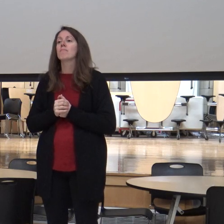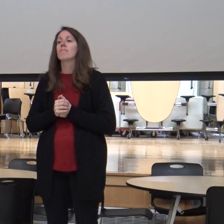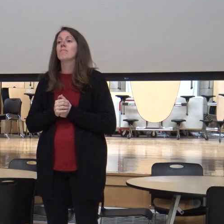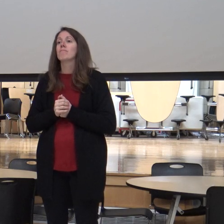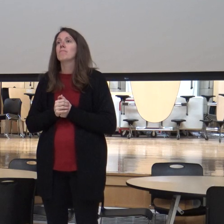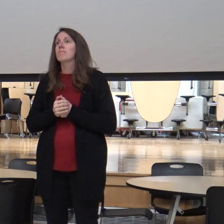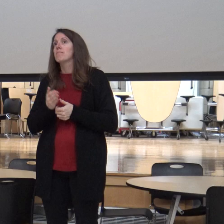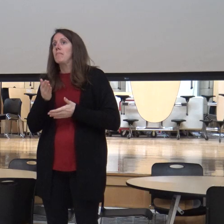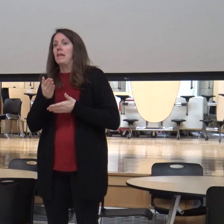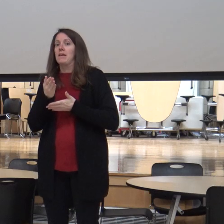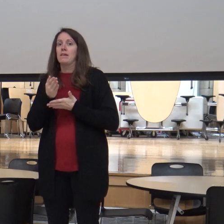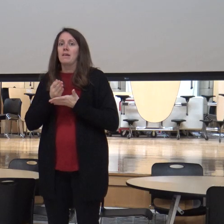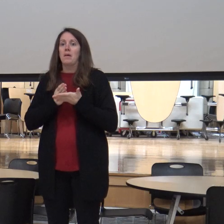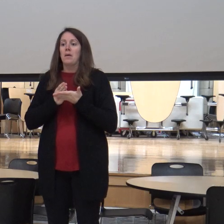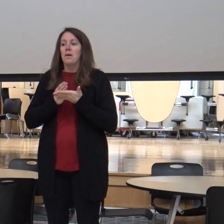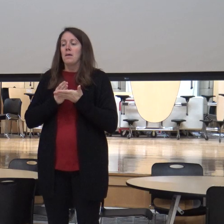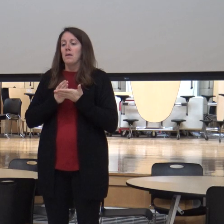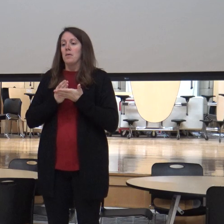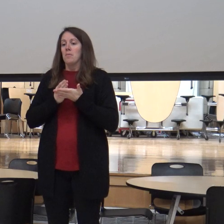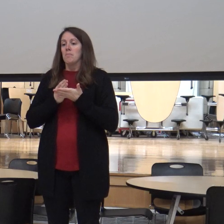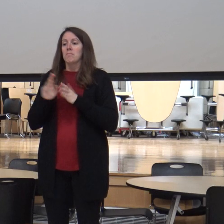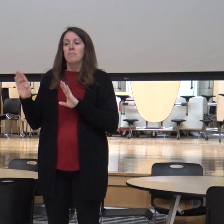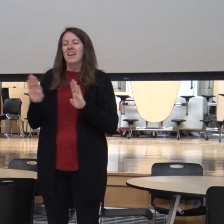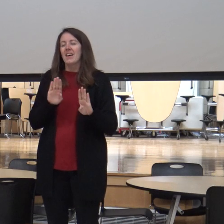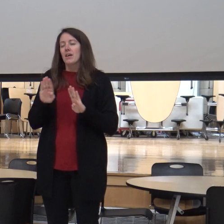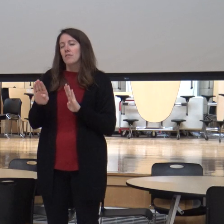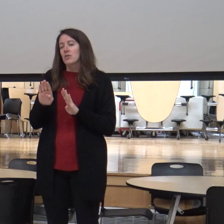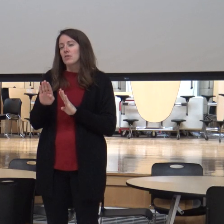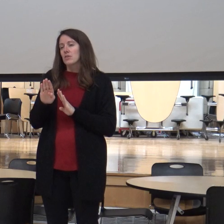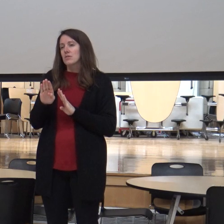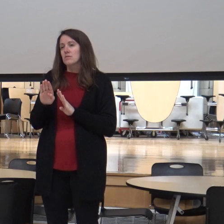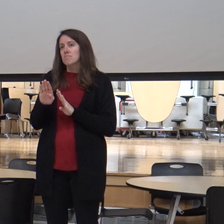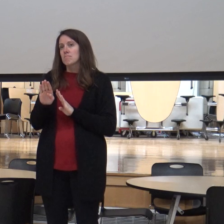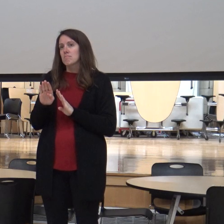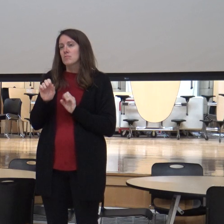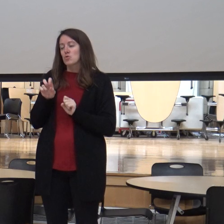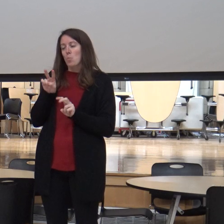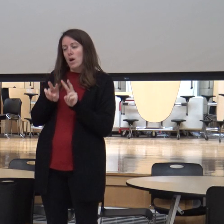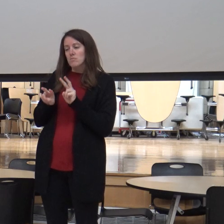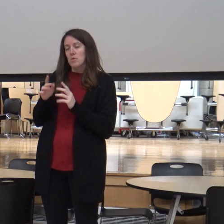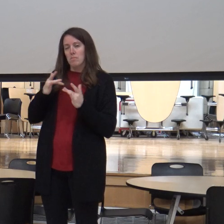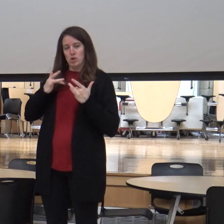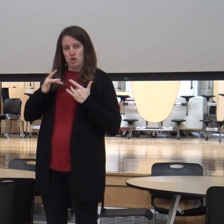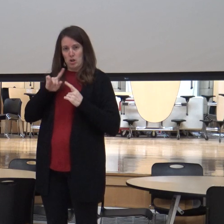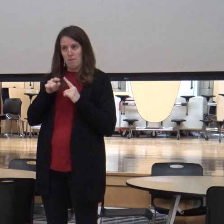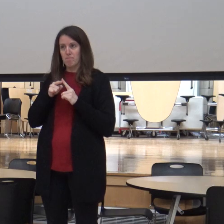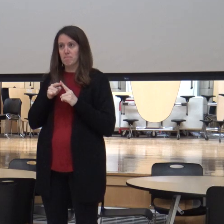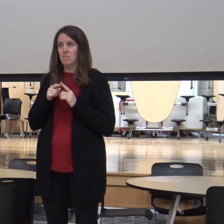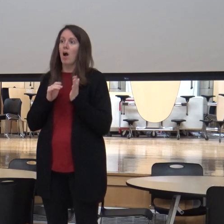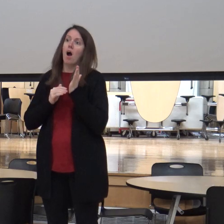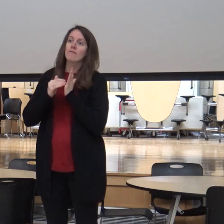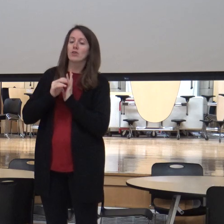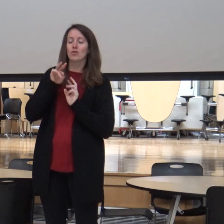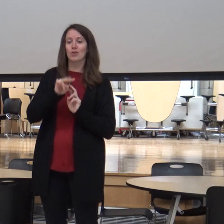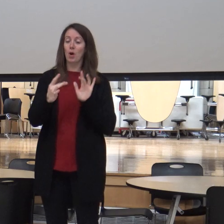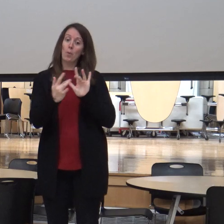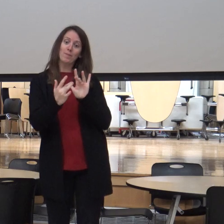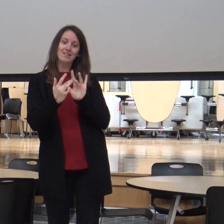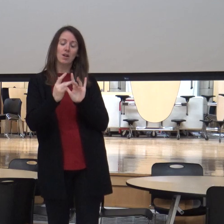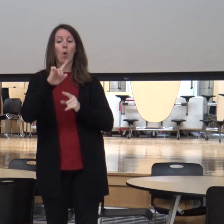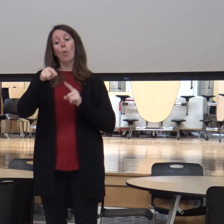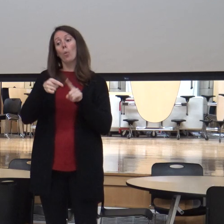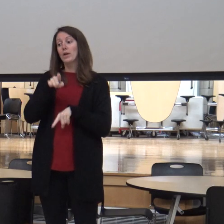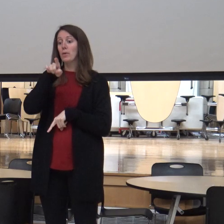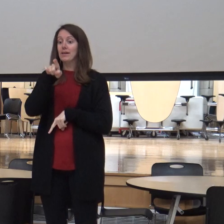Some behaviors to be concerned about. A lot of times you look on websites, when should I be concerned about